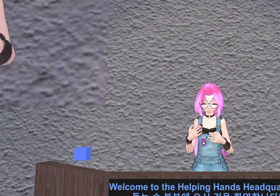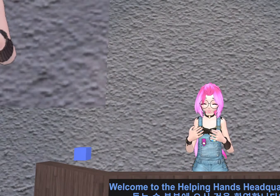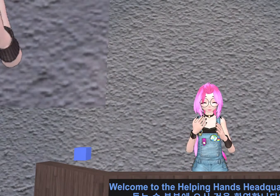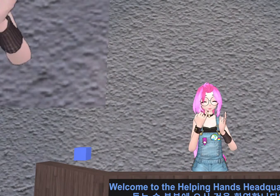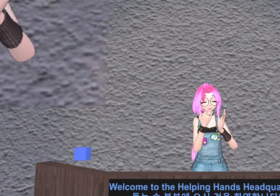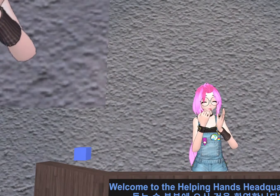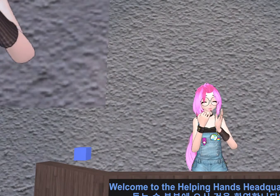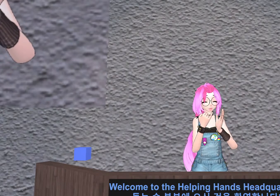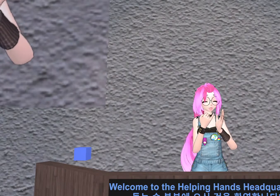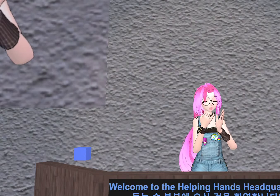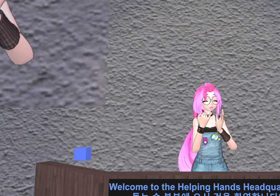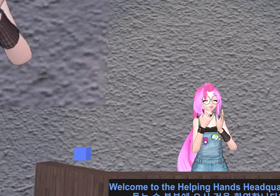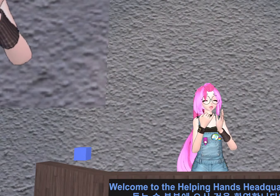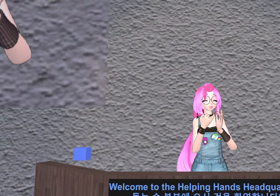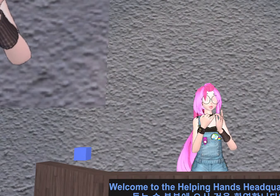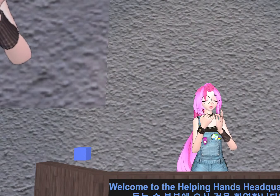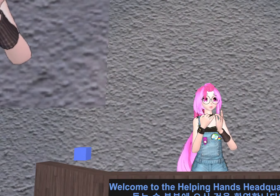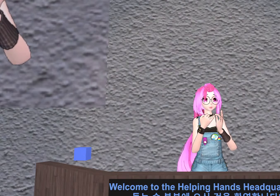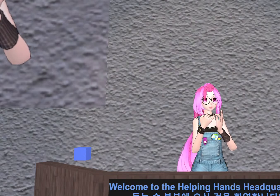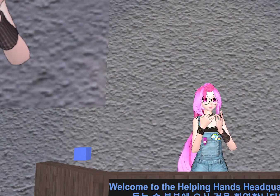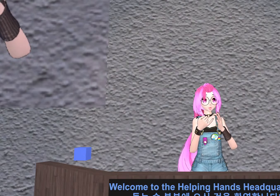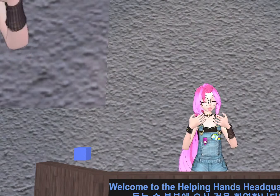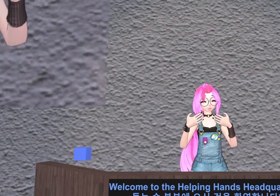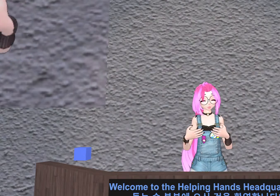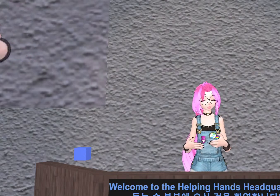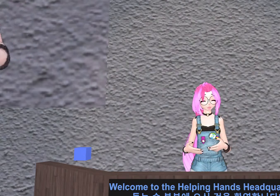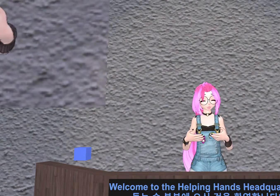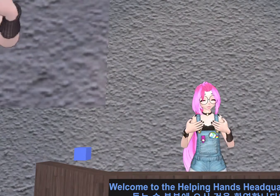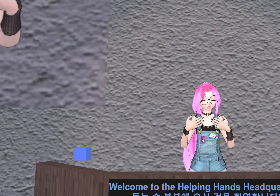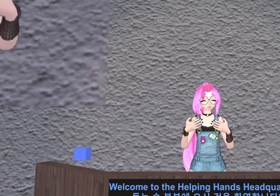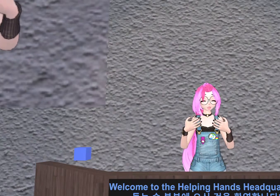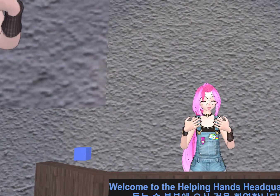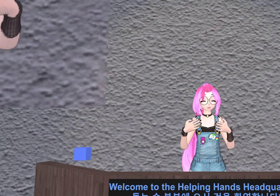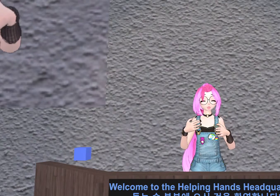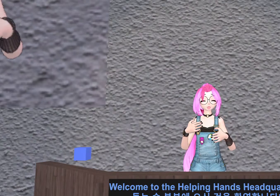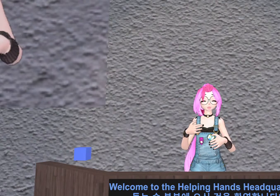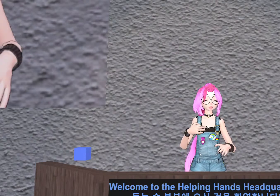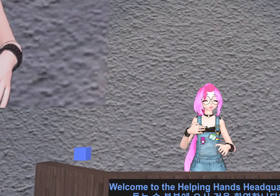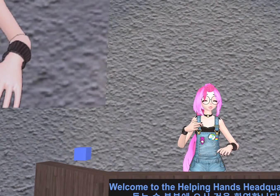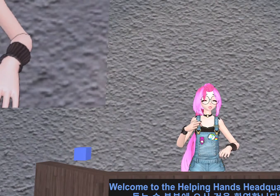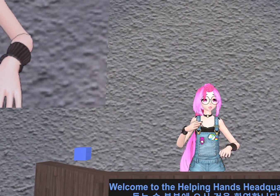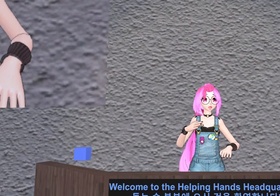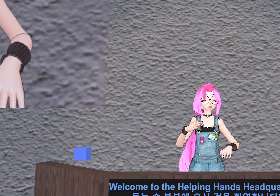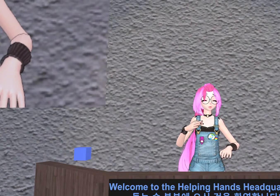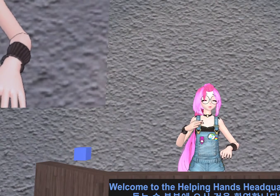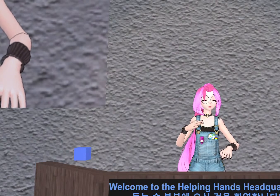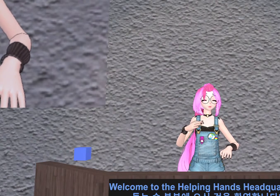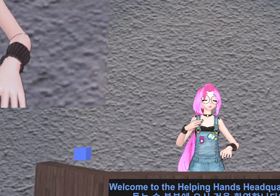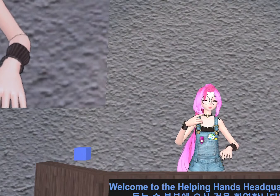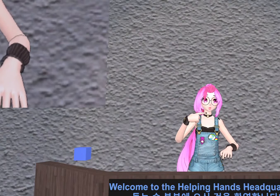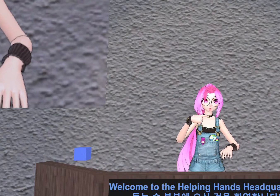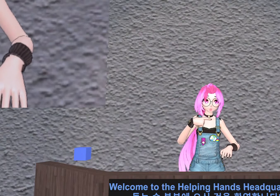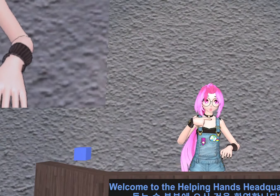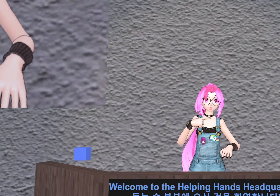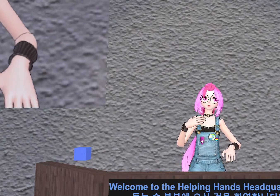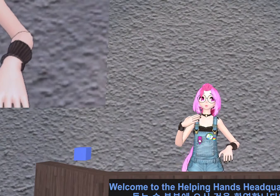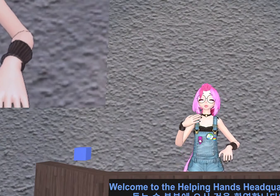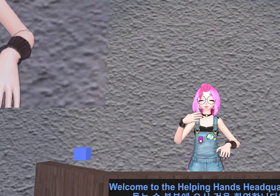When you're identifying like yourself as a person. So you're saying